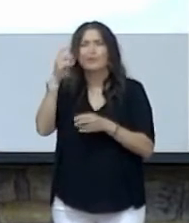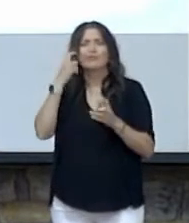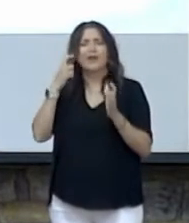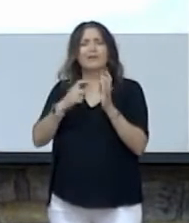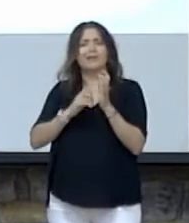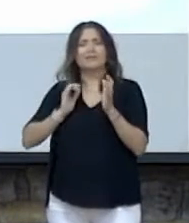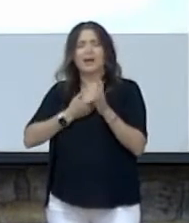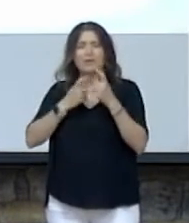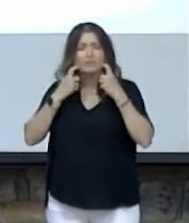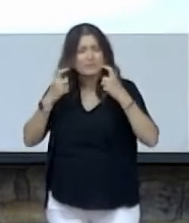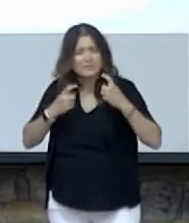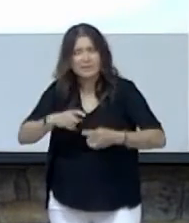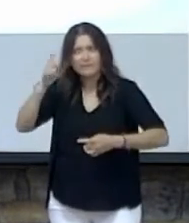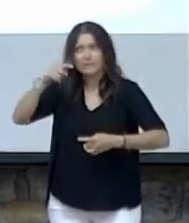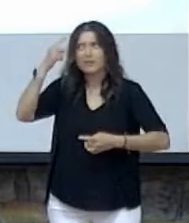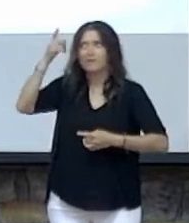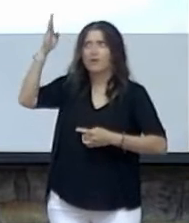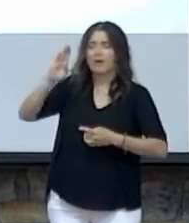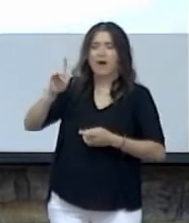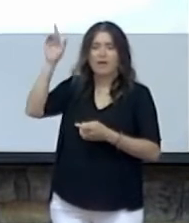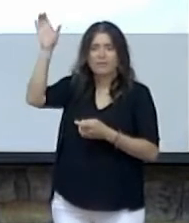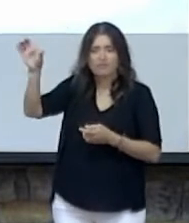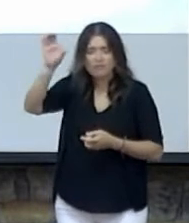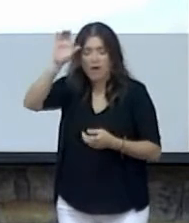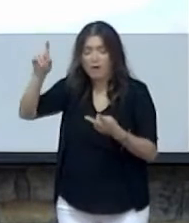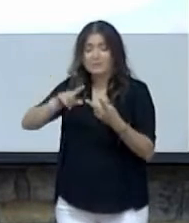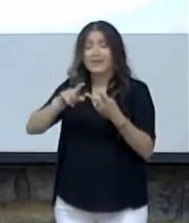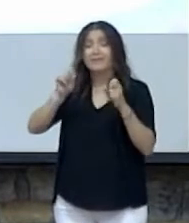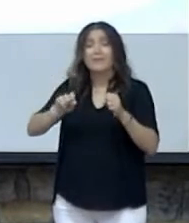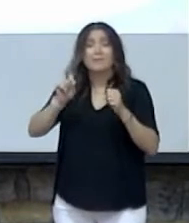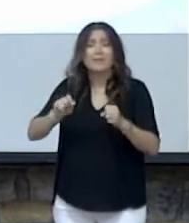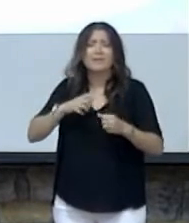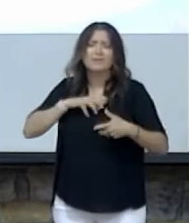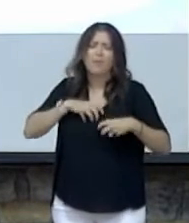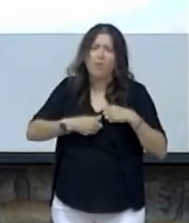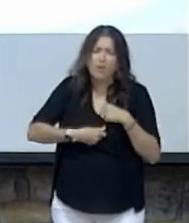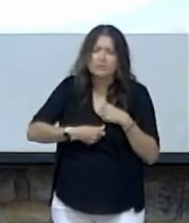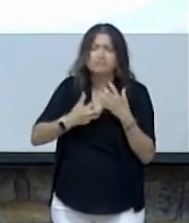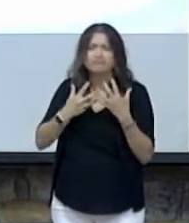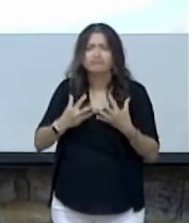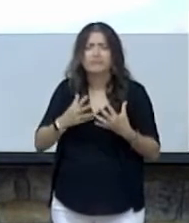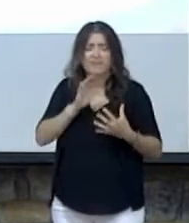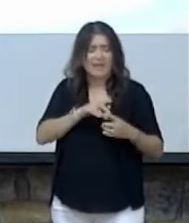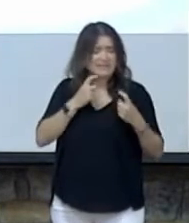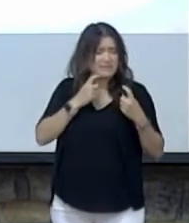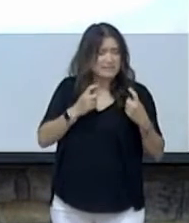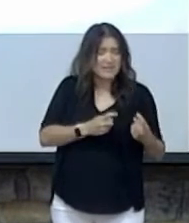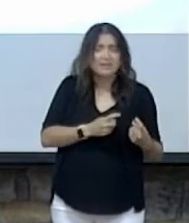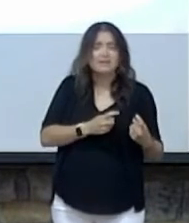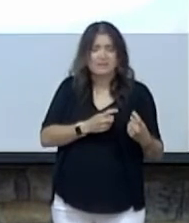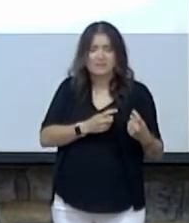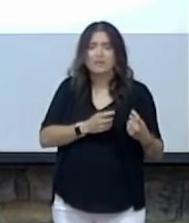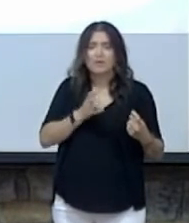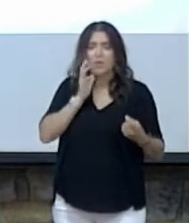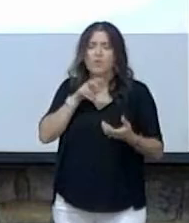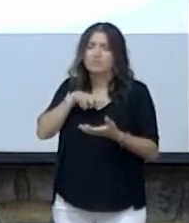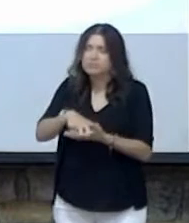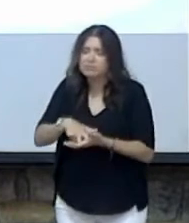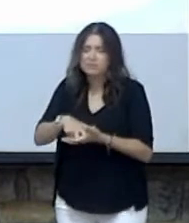our own sinful need for God and for the cross, the ability to mourn, that sin in our own lives should drive us to our